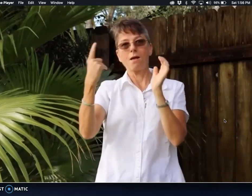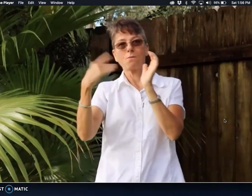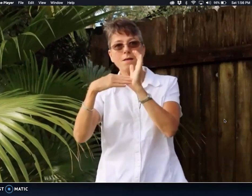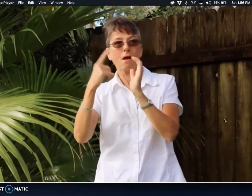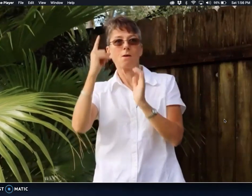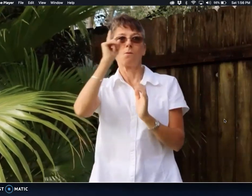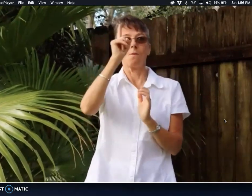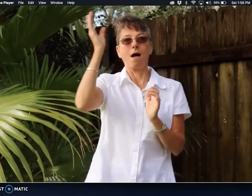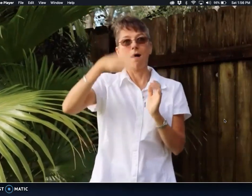Maybe